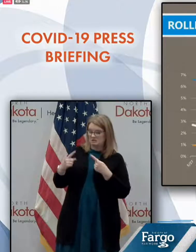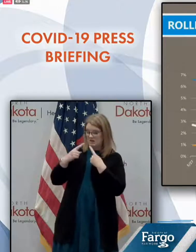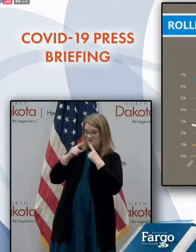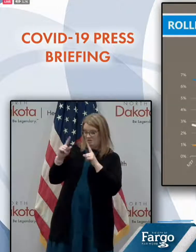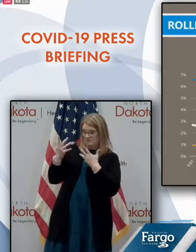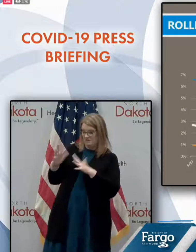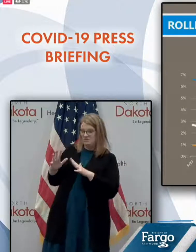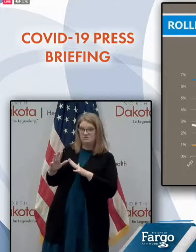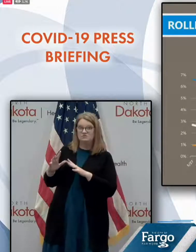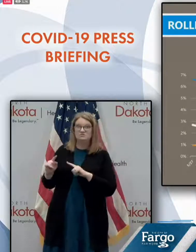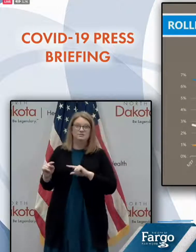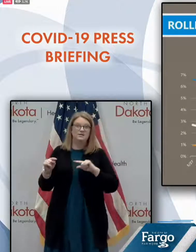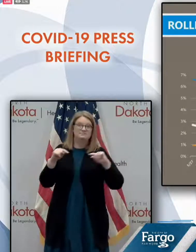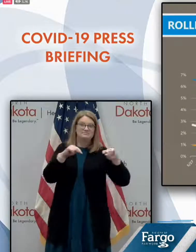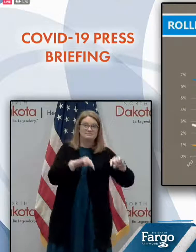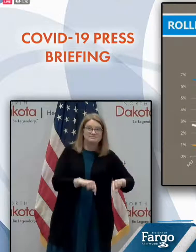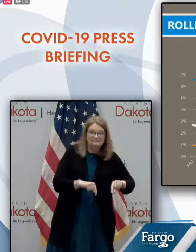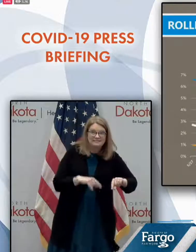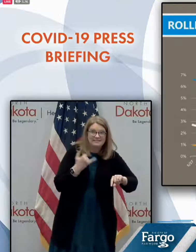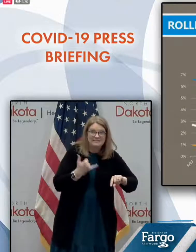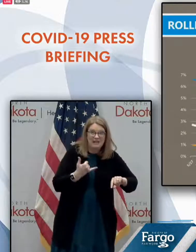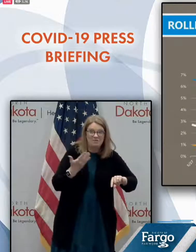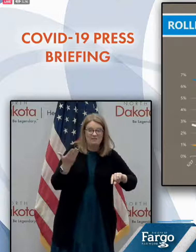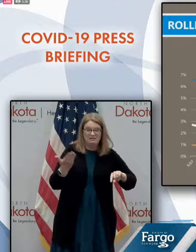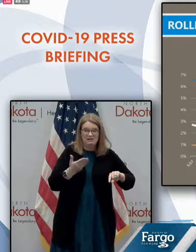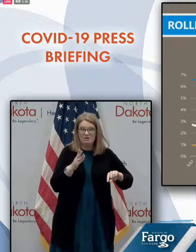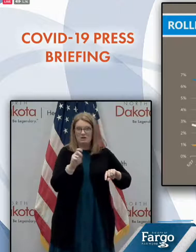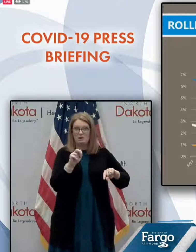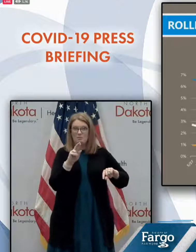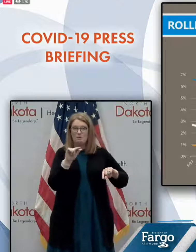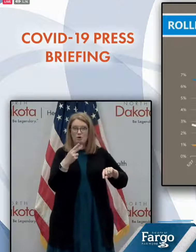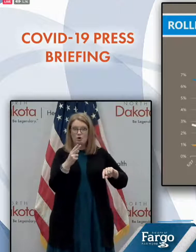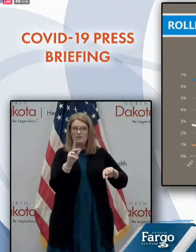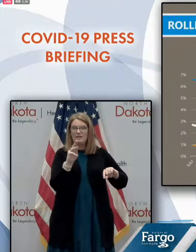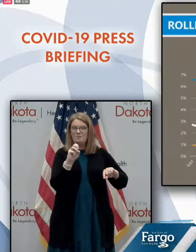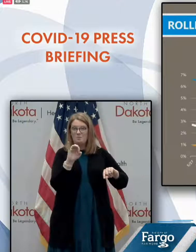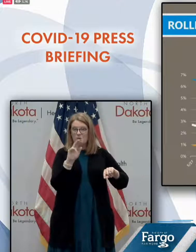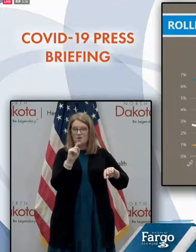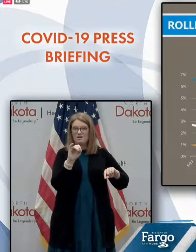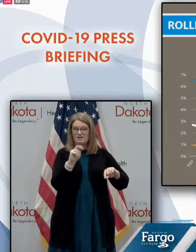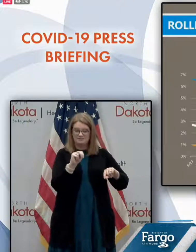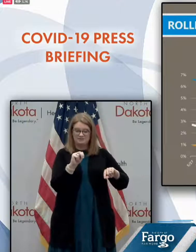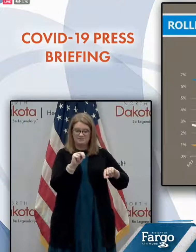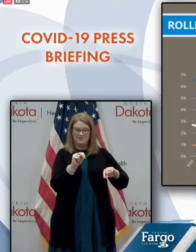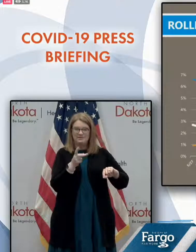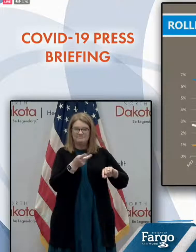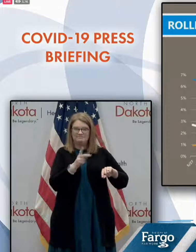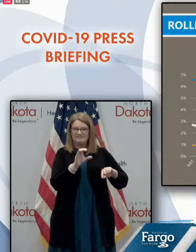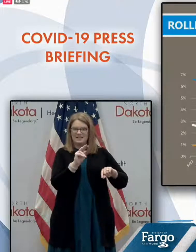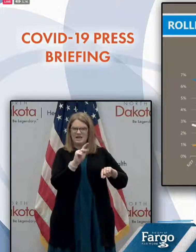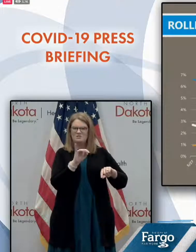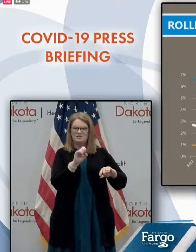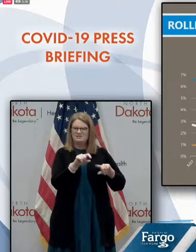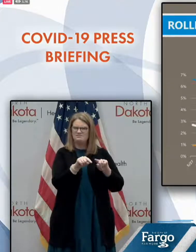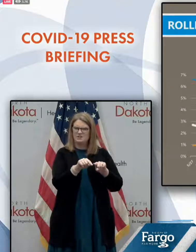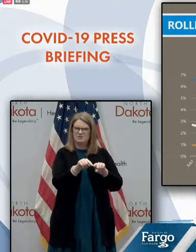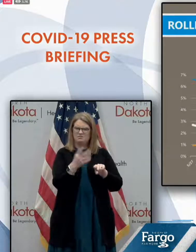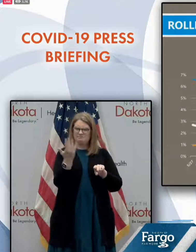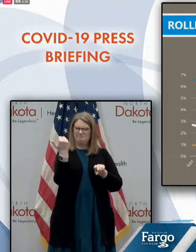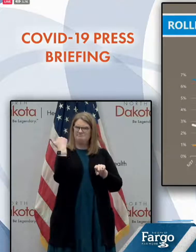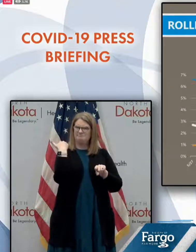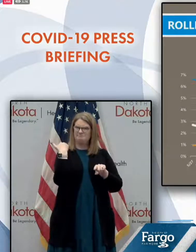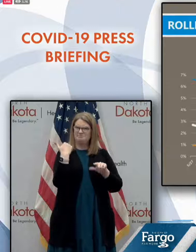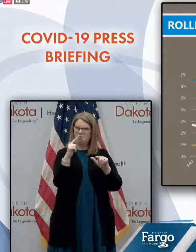accomplished. But in the same time, we've seen Burley-Morton, which for a long time back was way below the